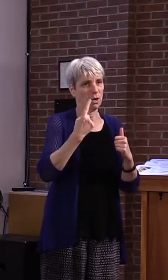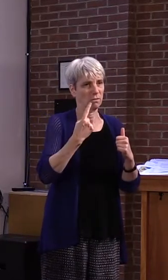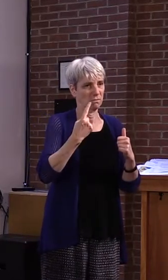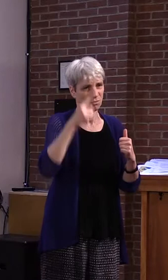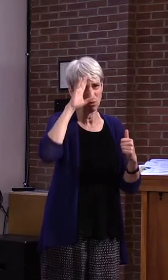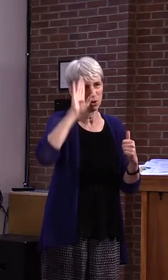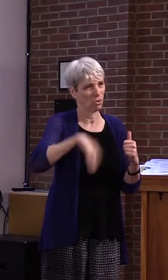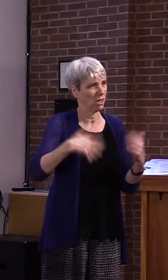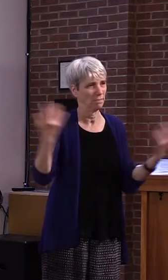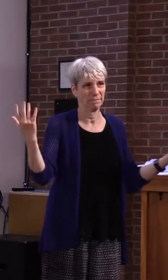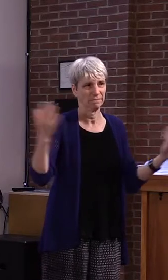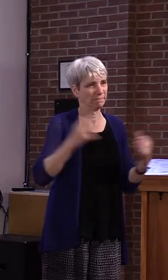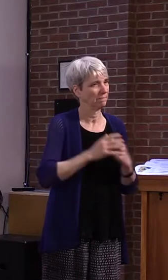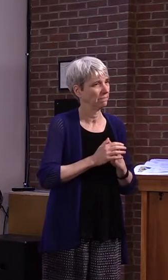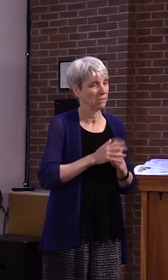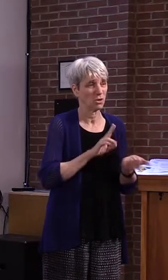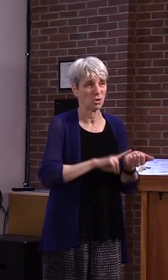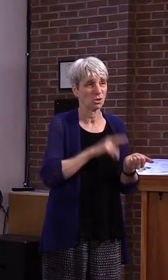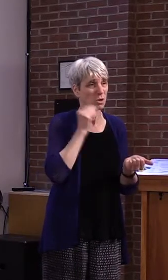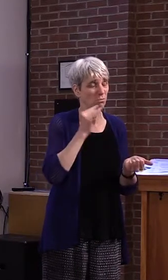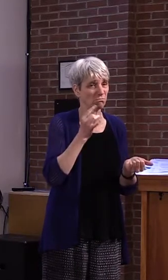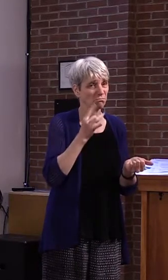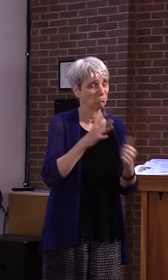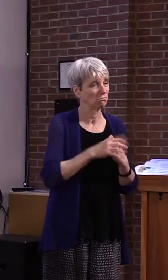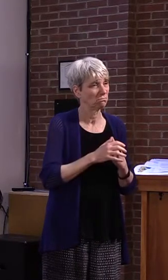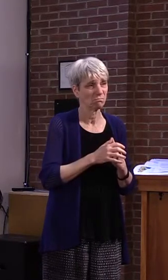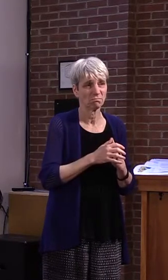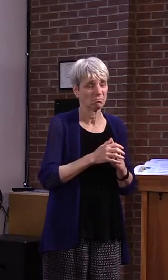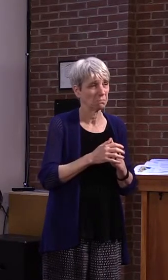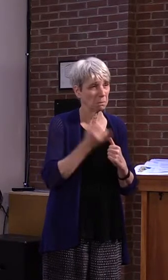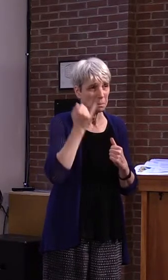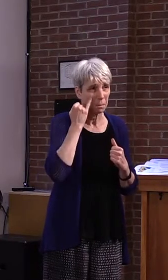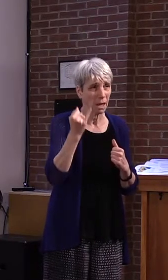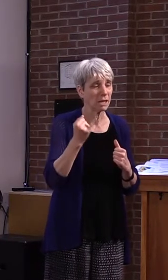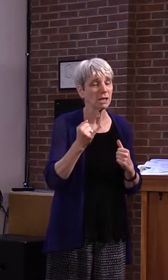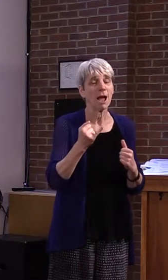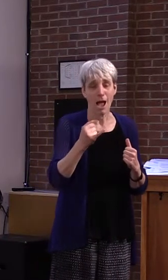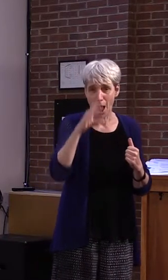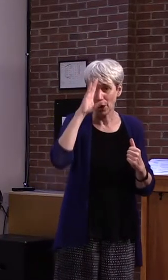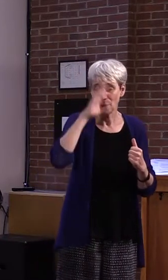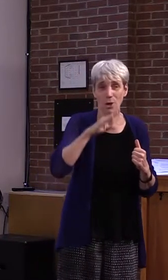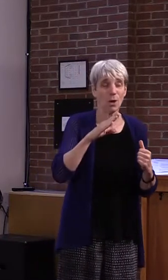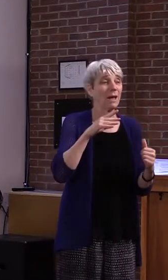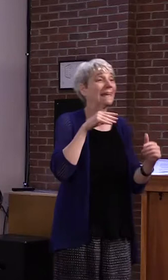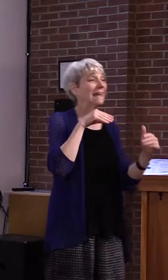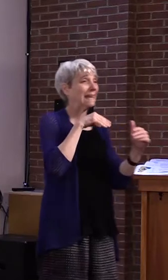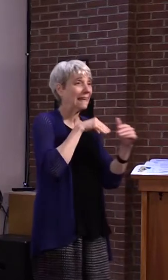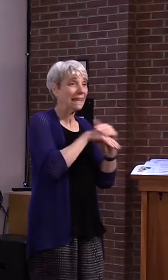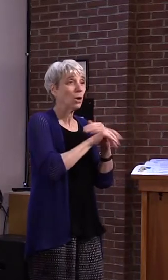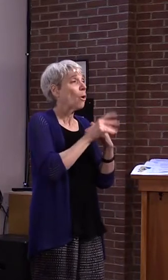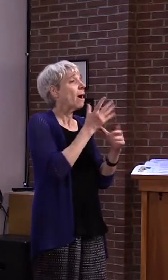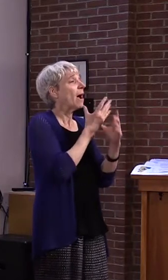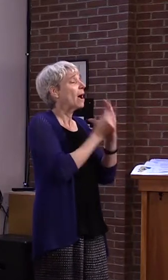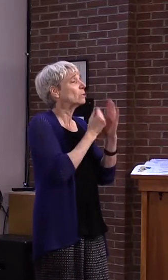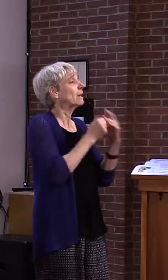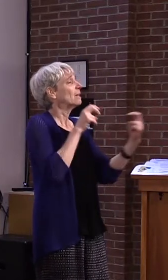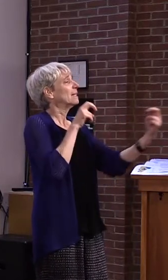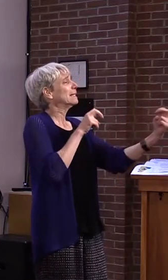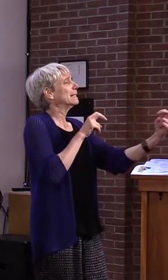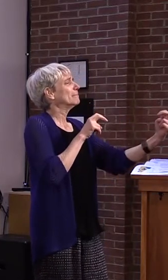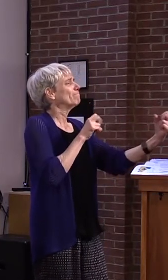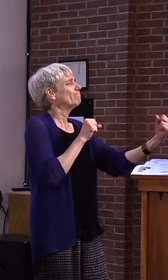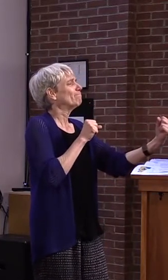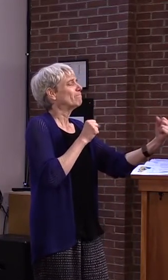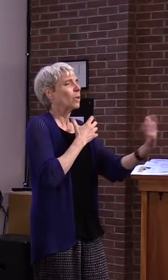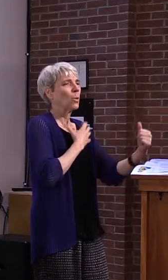And in those conditions, it's almost harder to see your loved ones and not be able to give them a hug or a